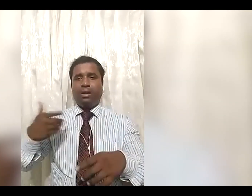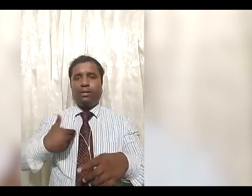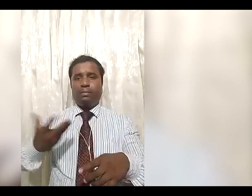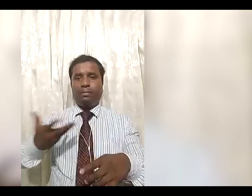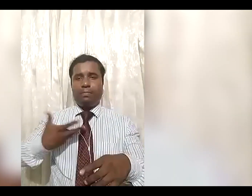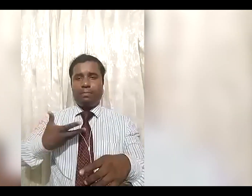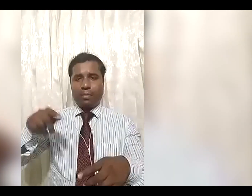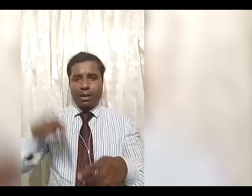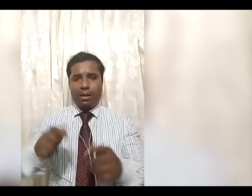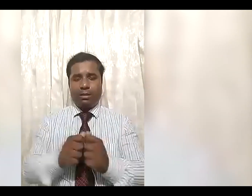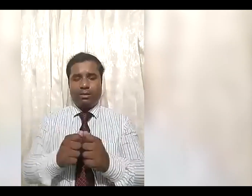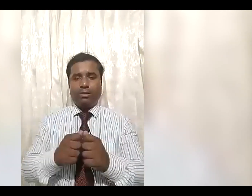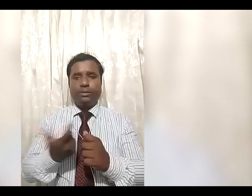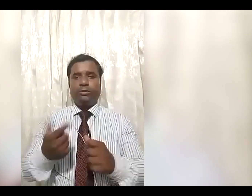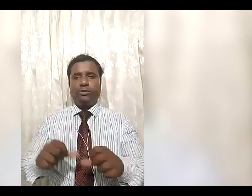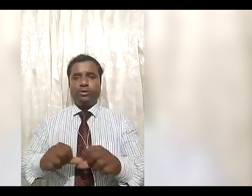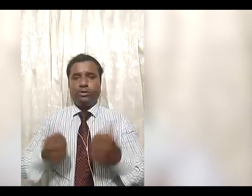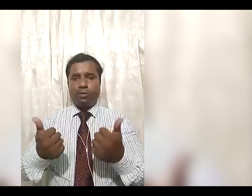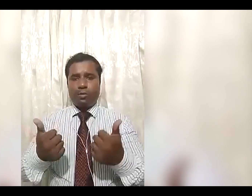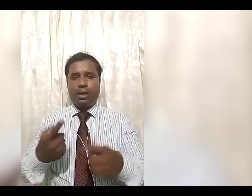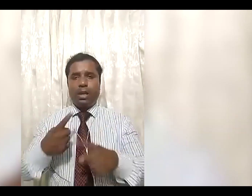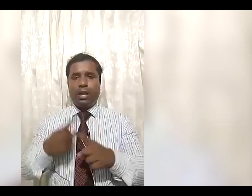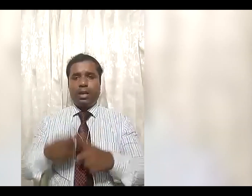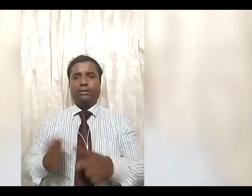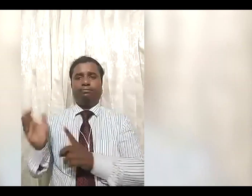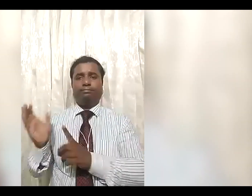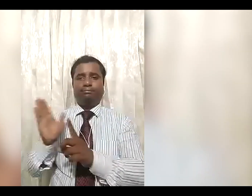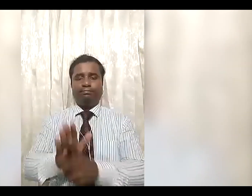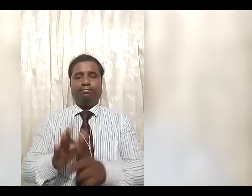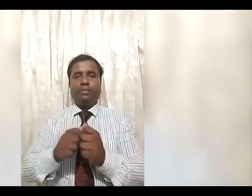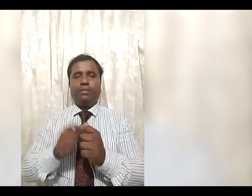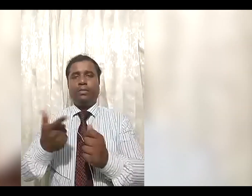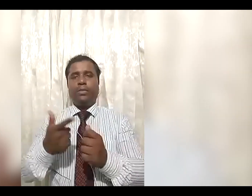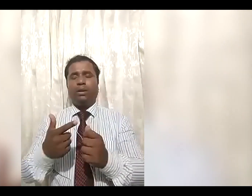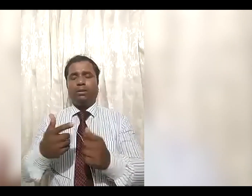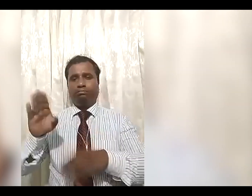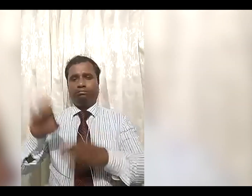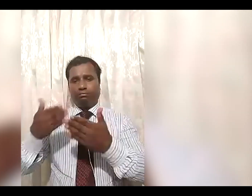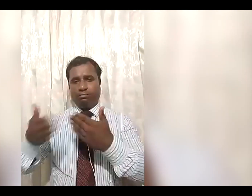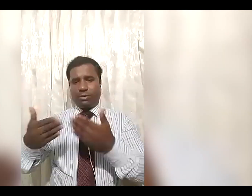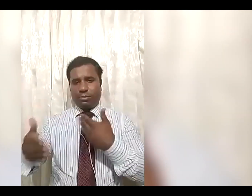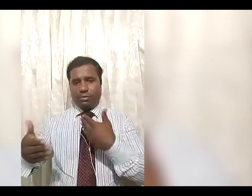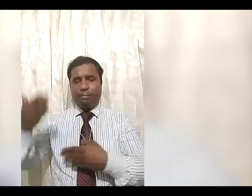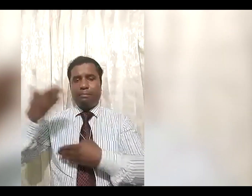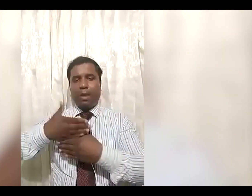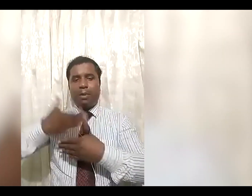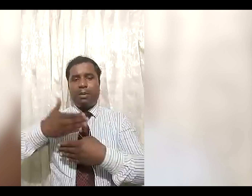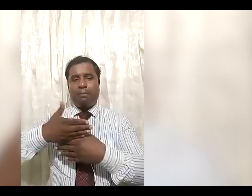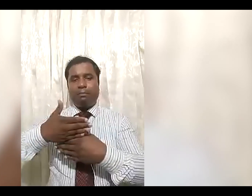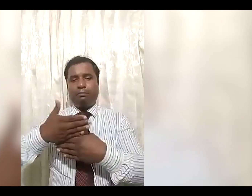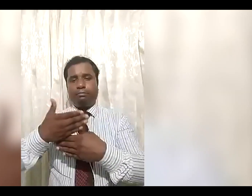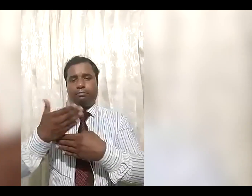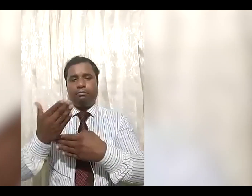is a possibility or tension, maybe violence occurred. The sense of the security